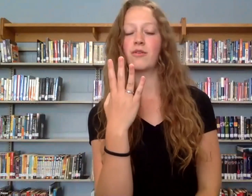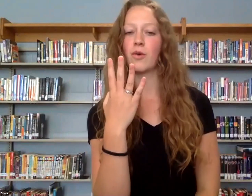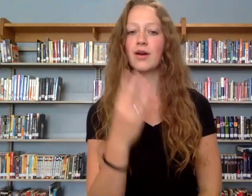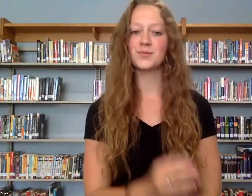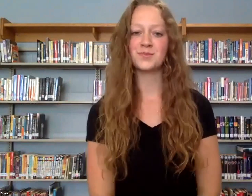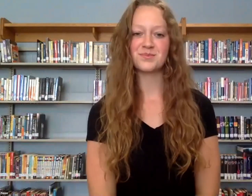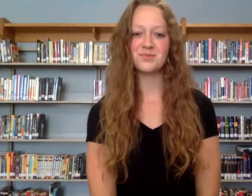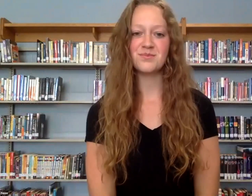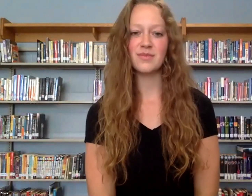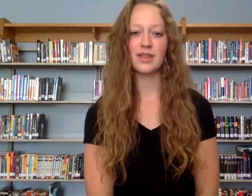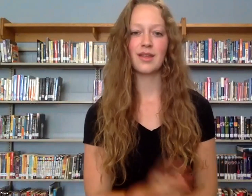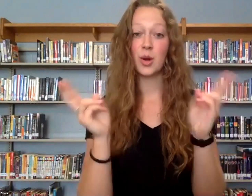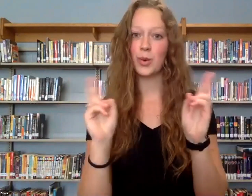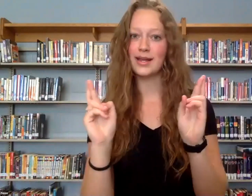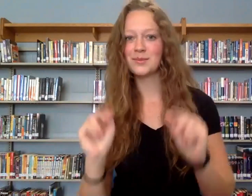4. Ready?